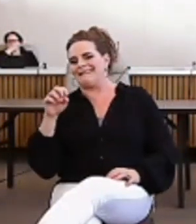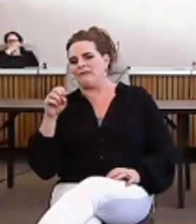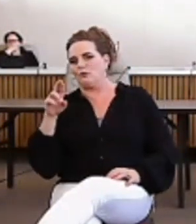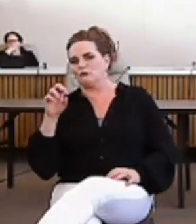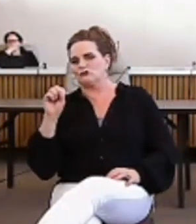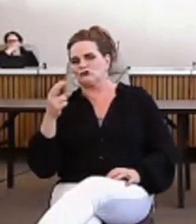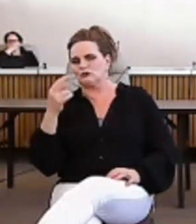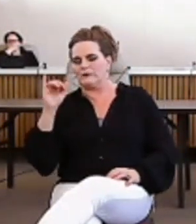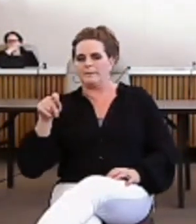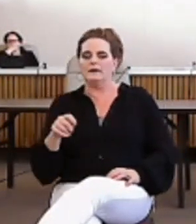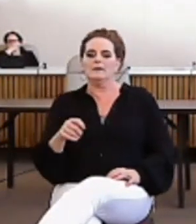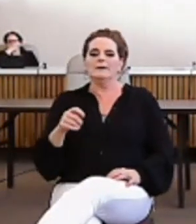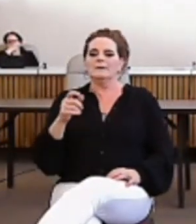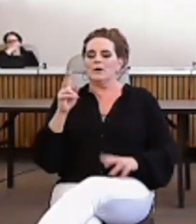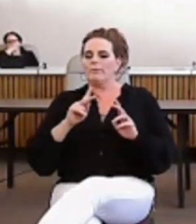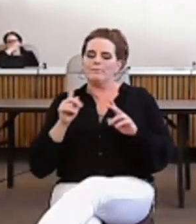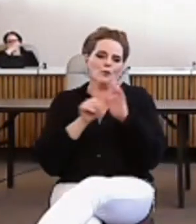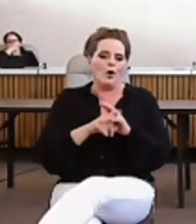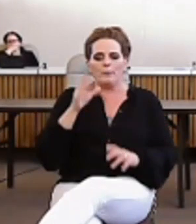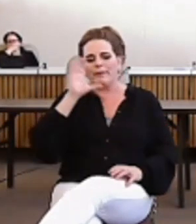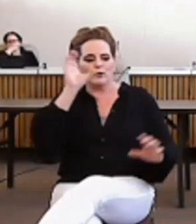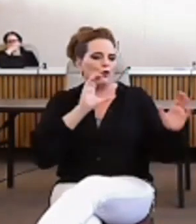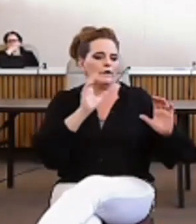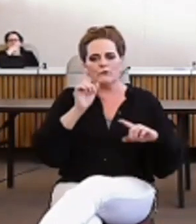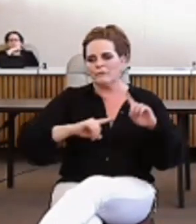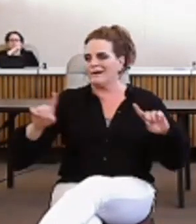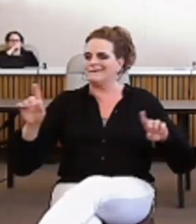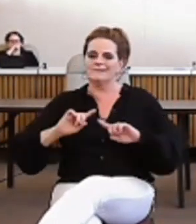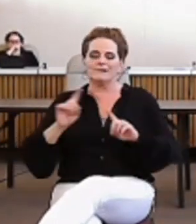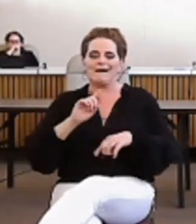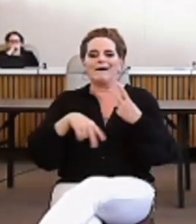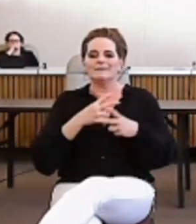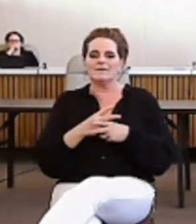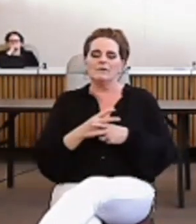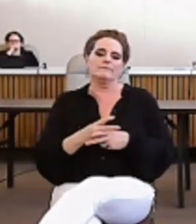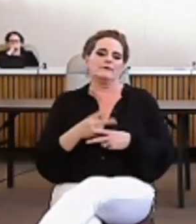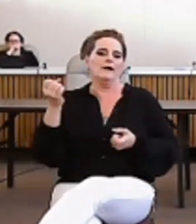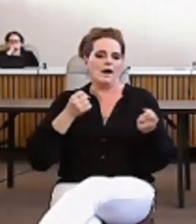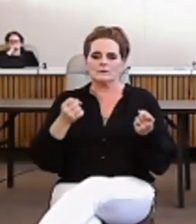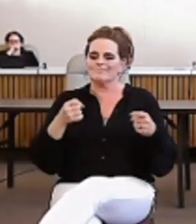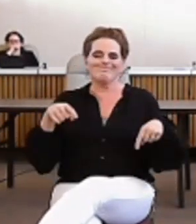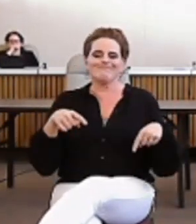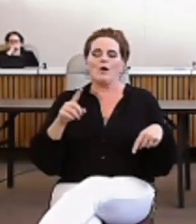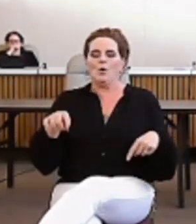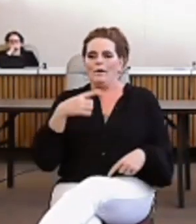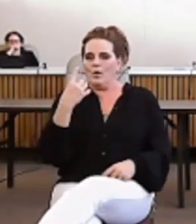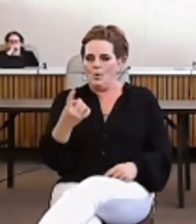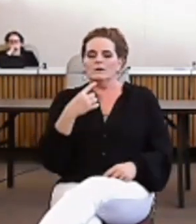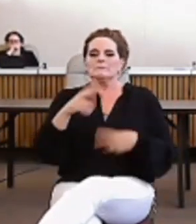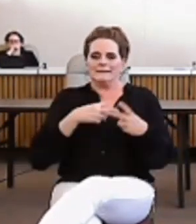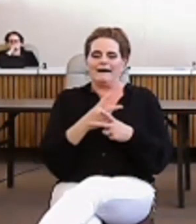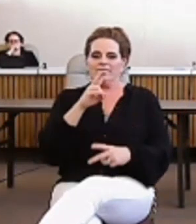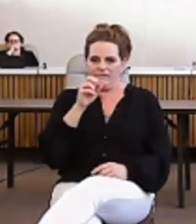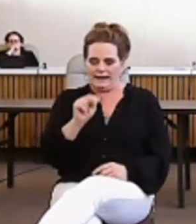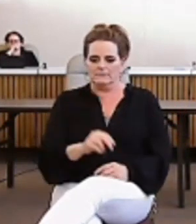at a lot of inventory, and these are highly customized vehicles. We will also do